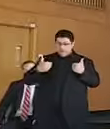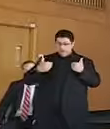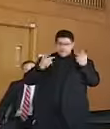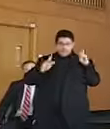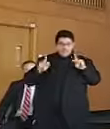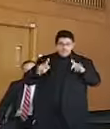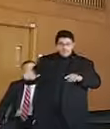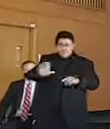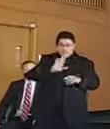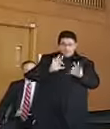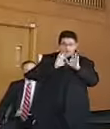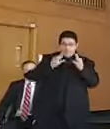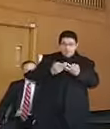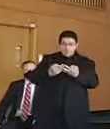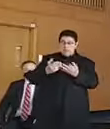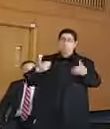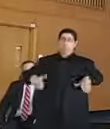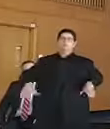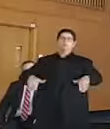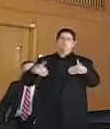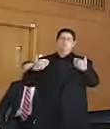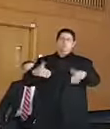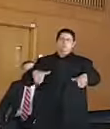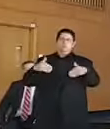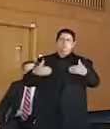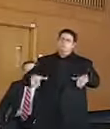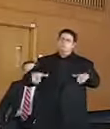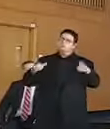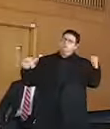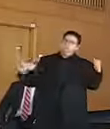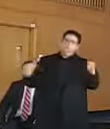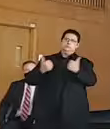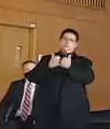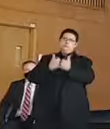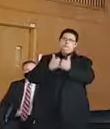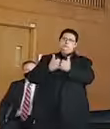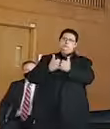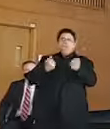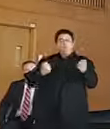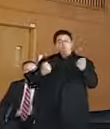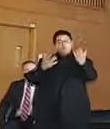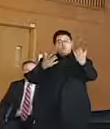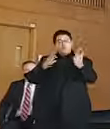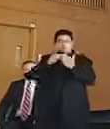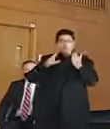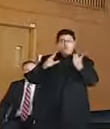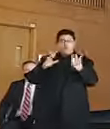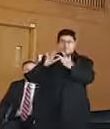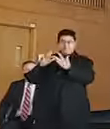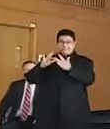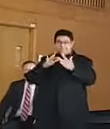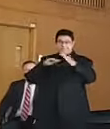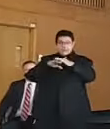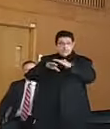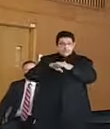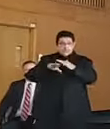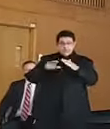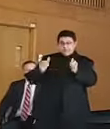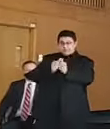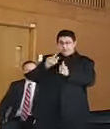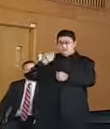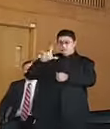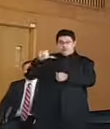their family, it has been particularly devastating. Providing students with digital access will give them the tools they